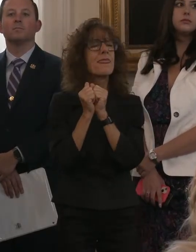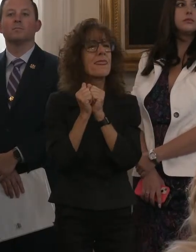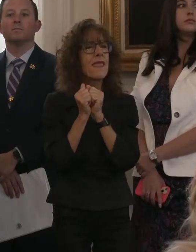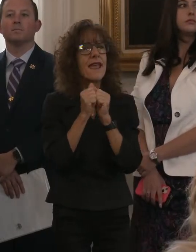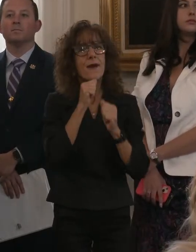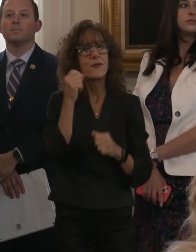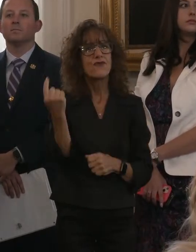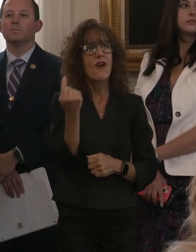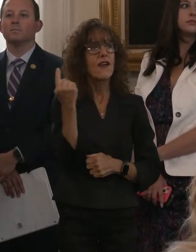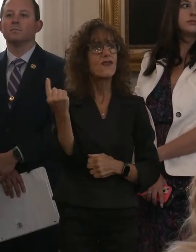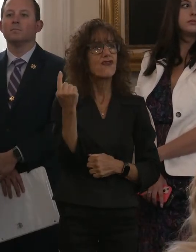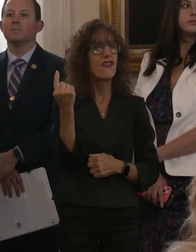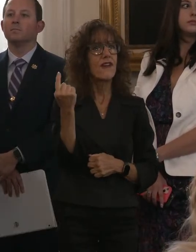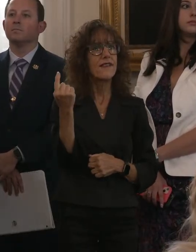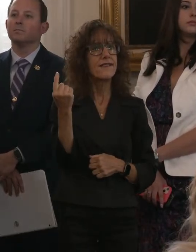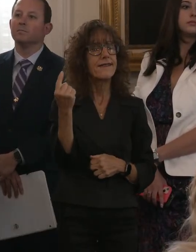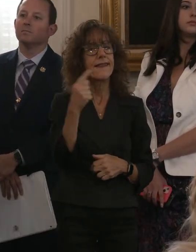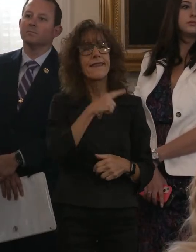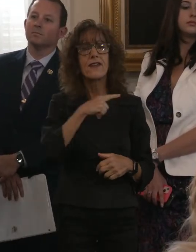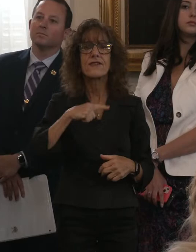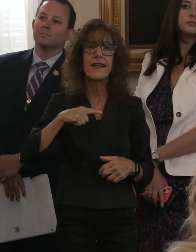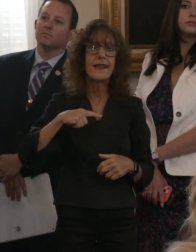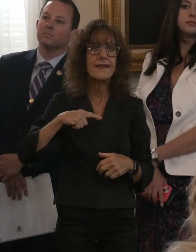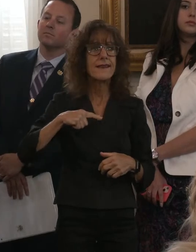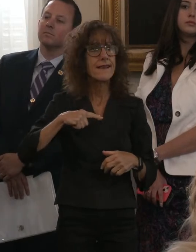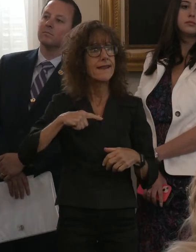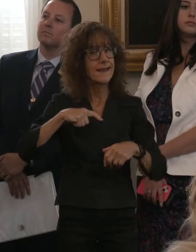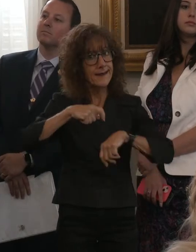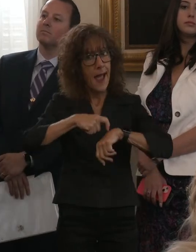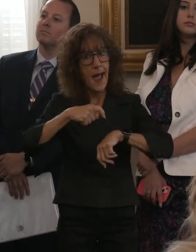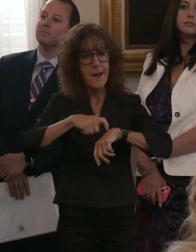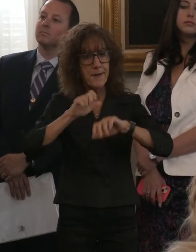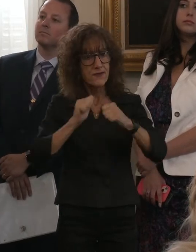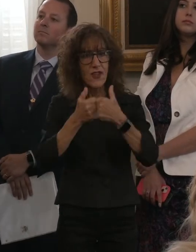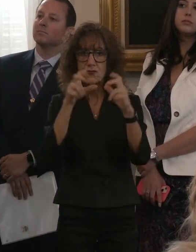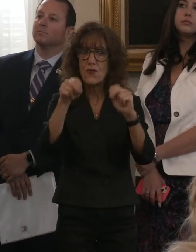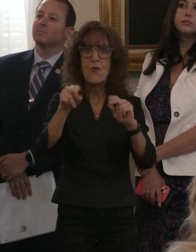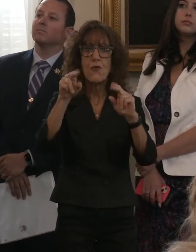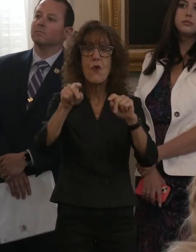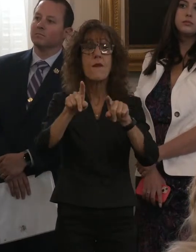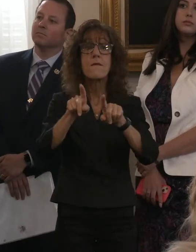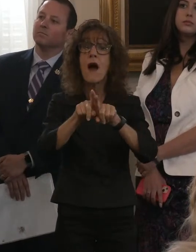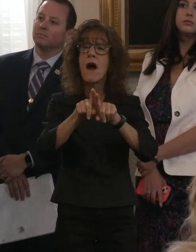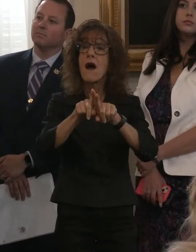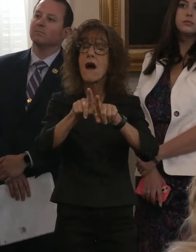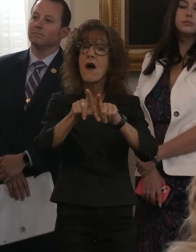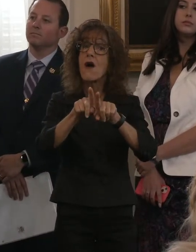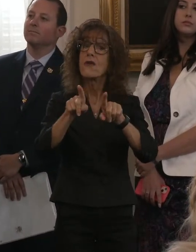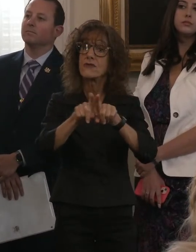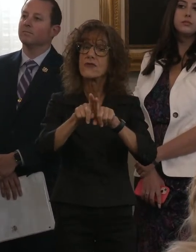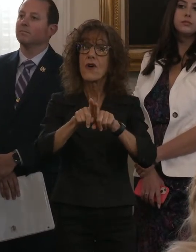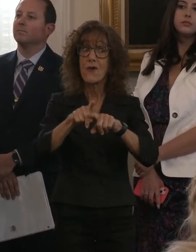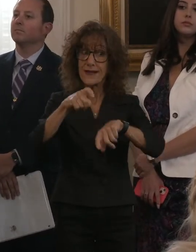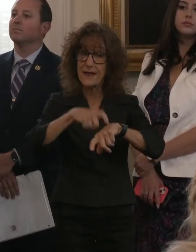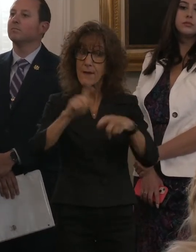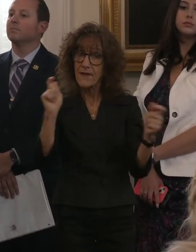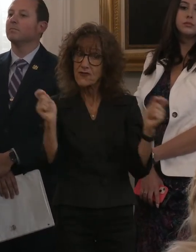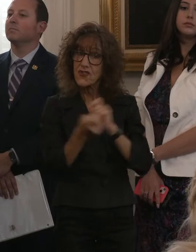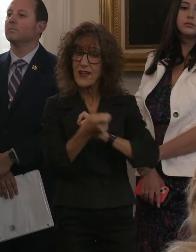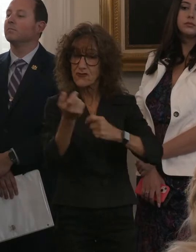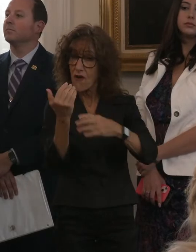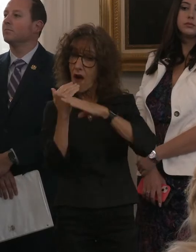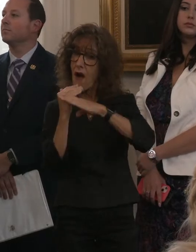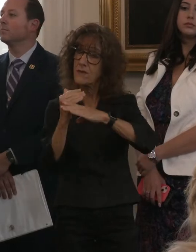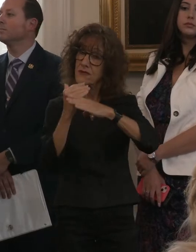just that this was a legislative season of challenge, it was also a season of change, where the obstacles that